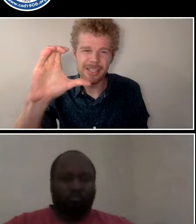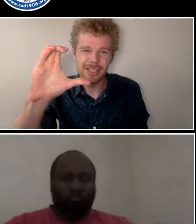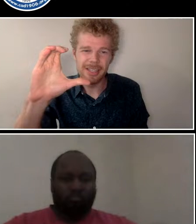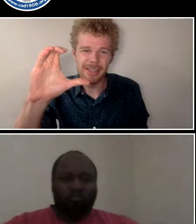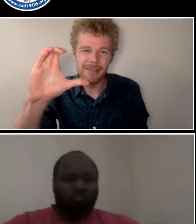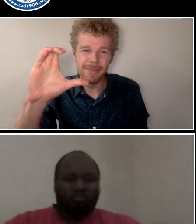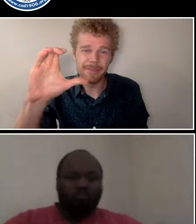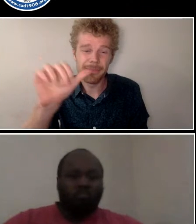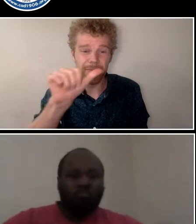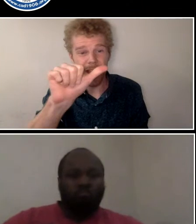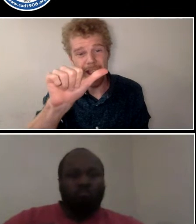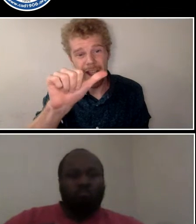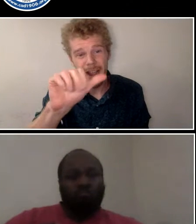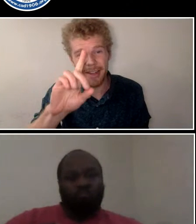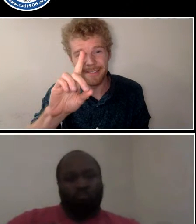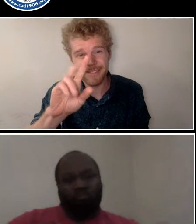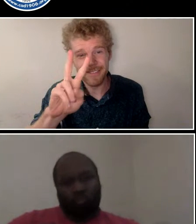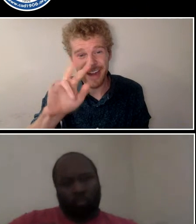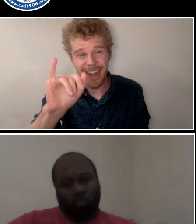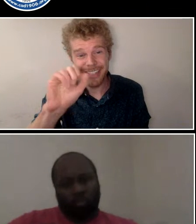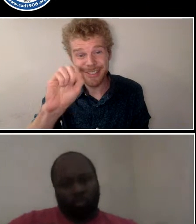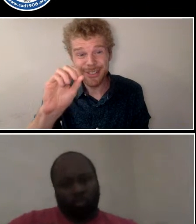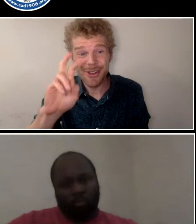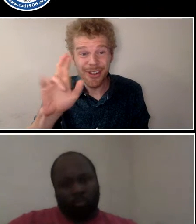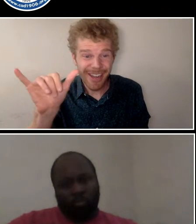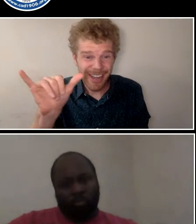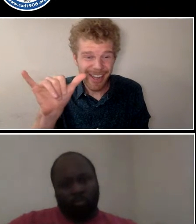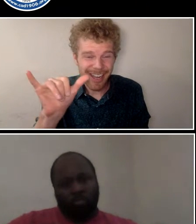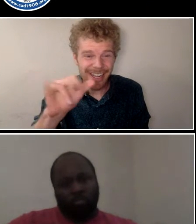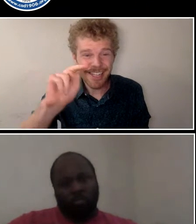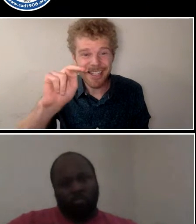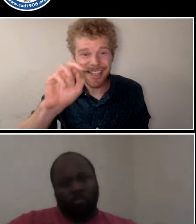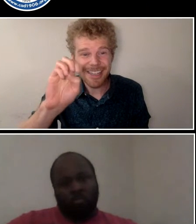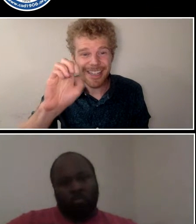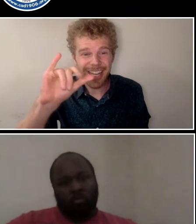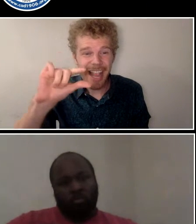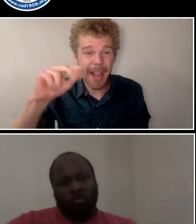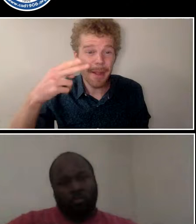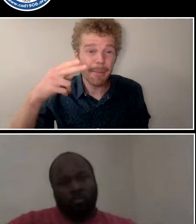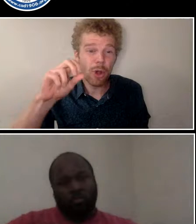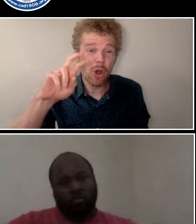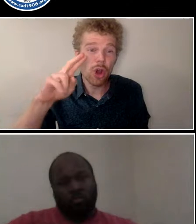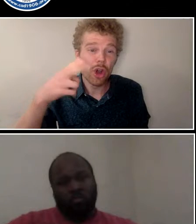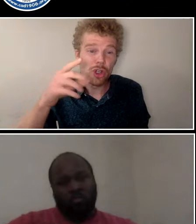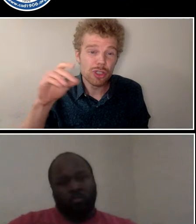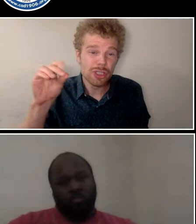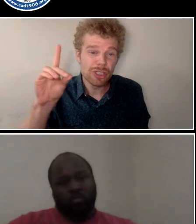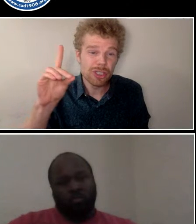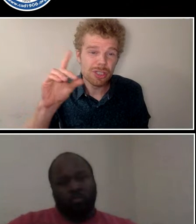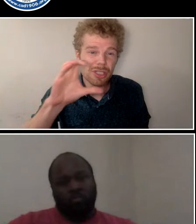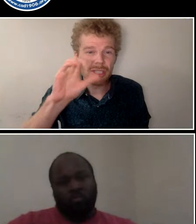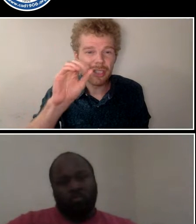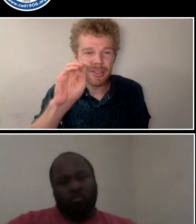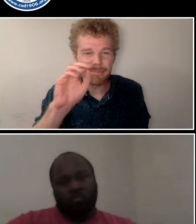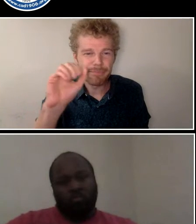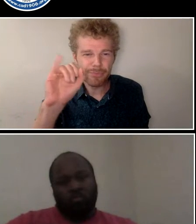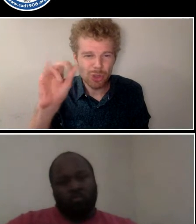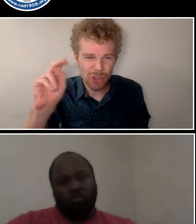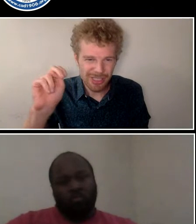us decided that we wanted to run as part of that ANC,